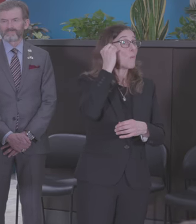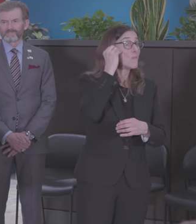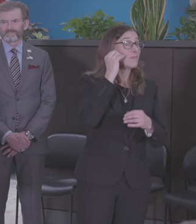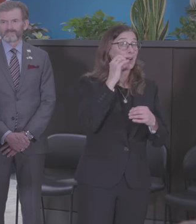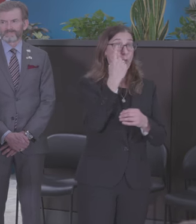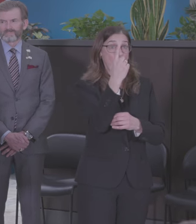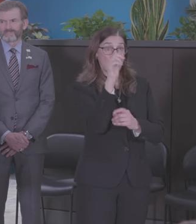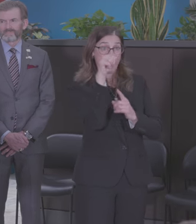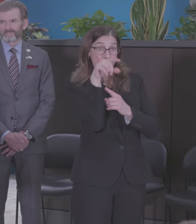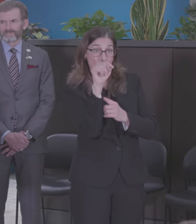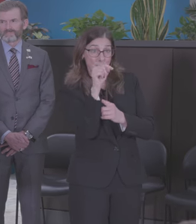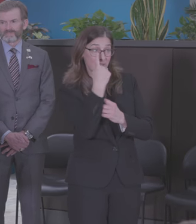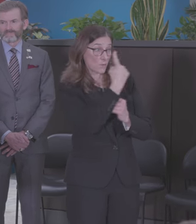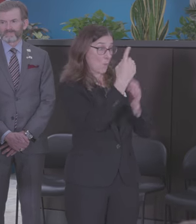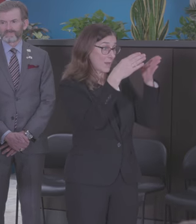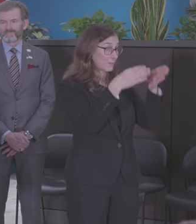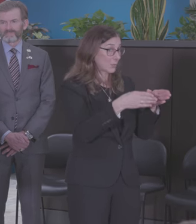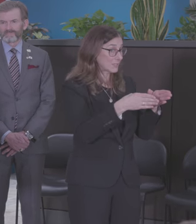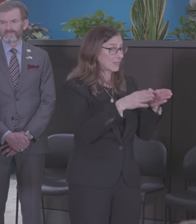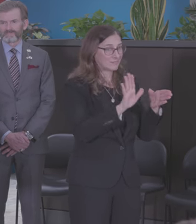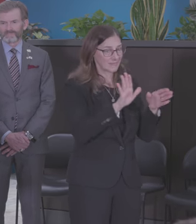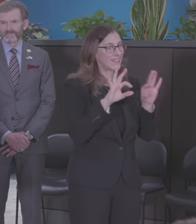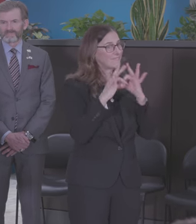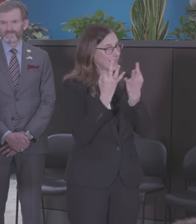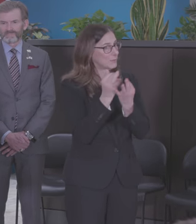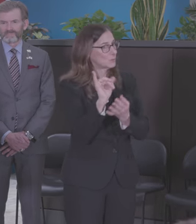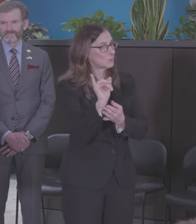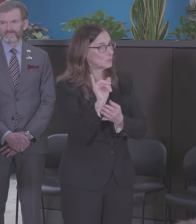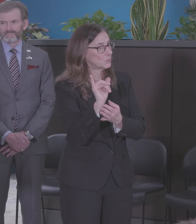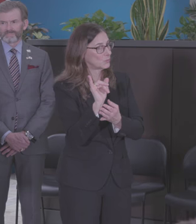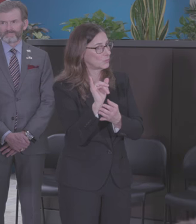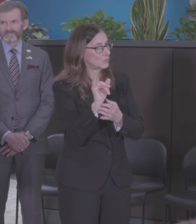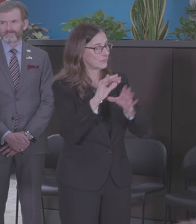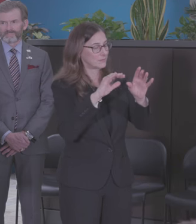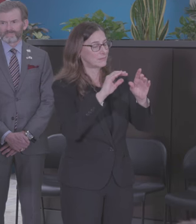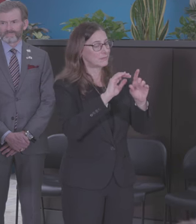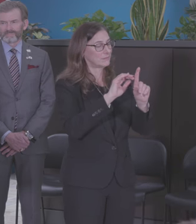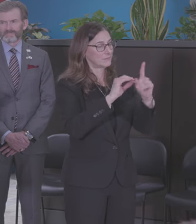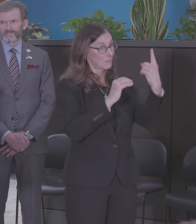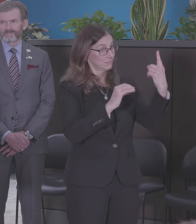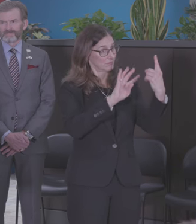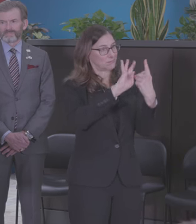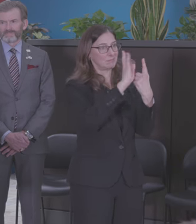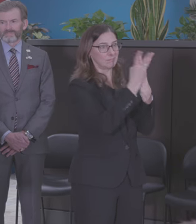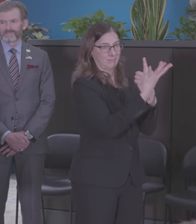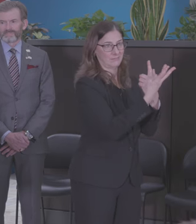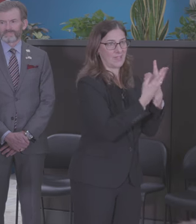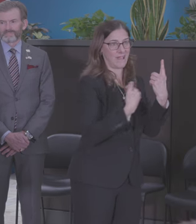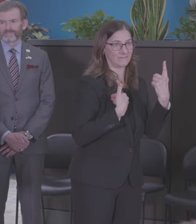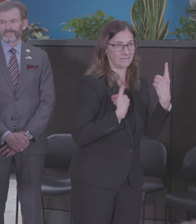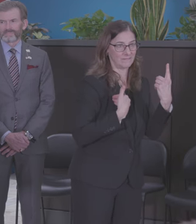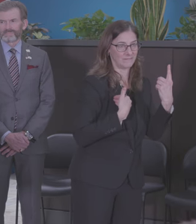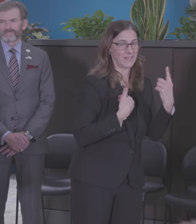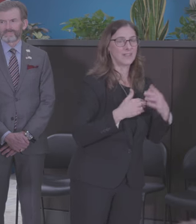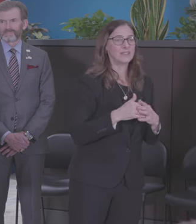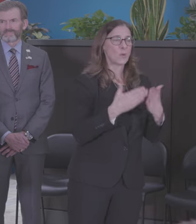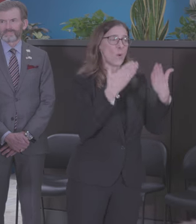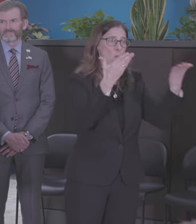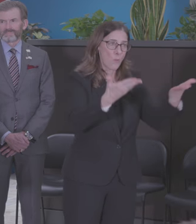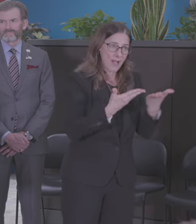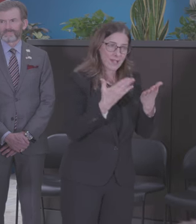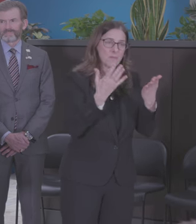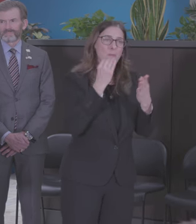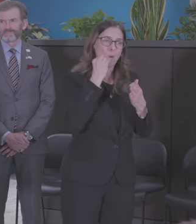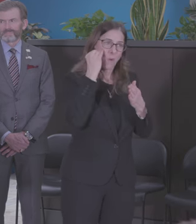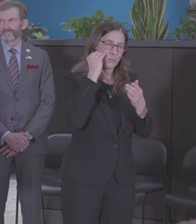family housing as well for veterans, because it's a whole unit. So welcome back to all the veterans, and we will continue to make sure you